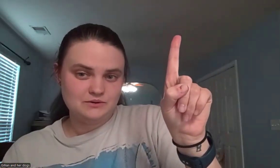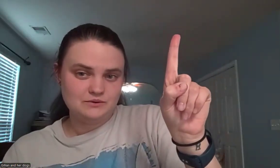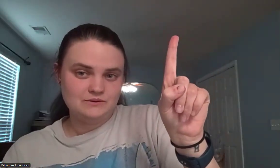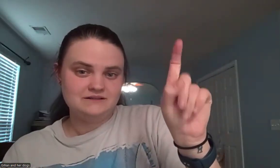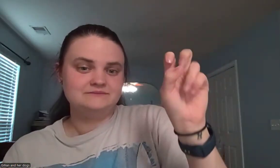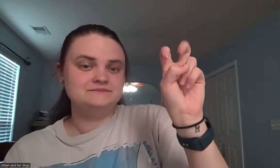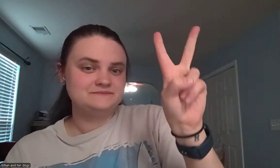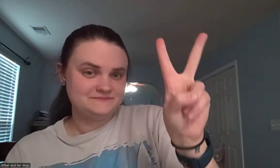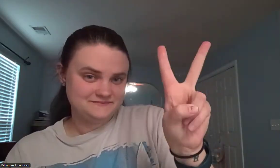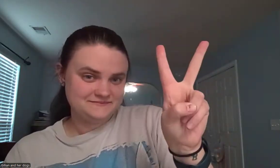2,